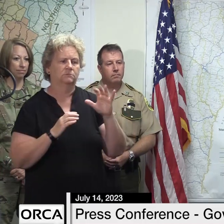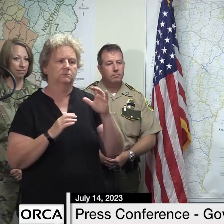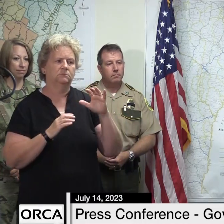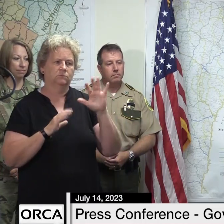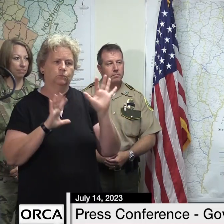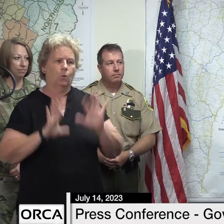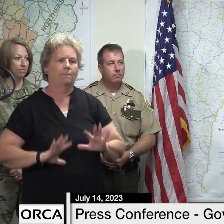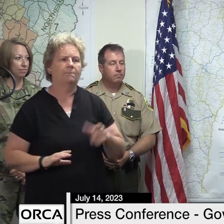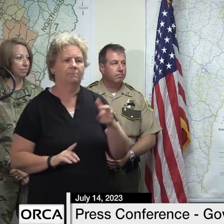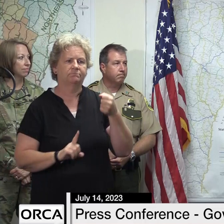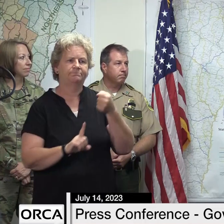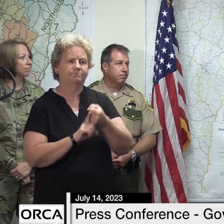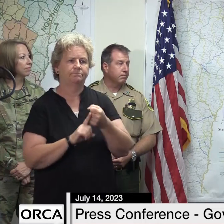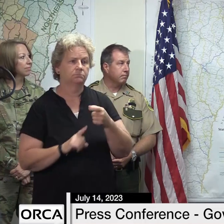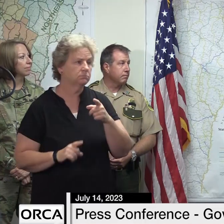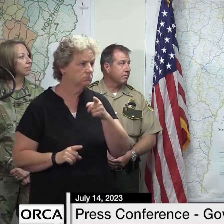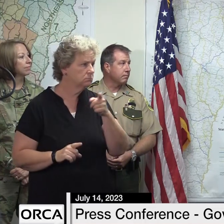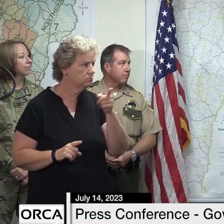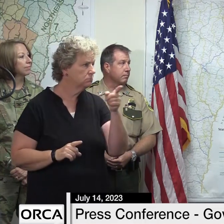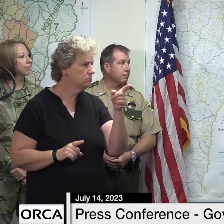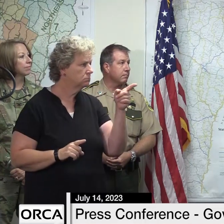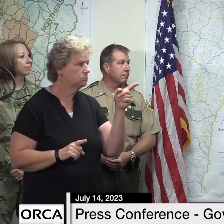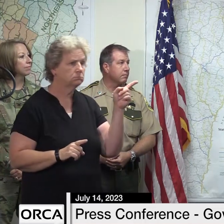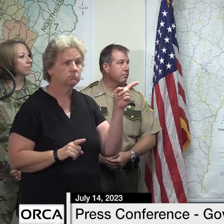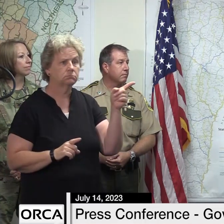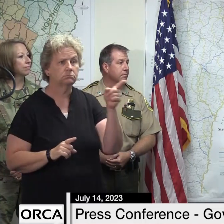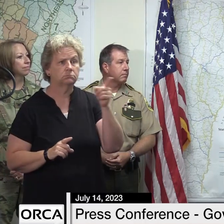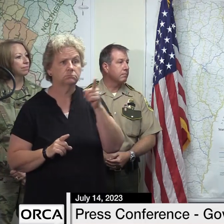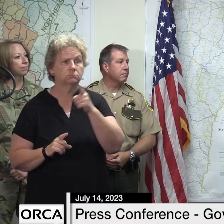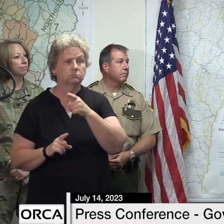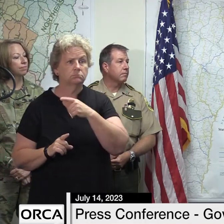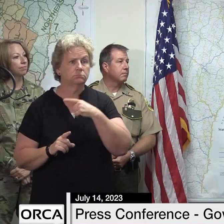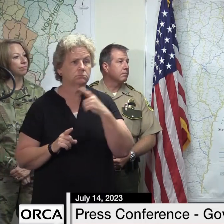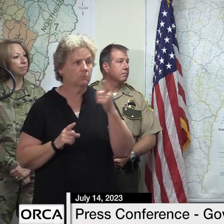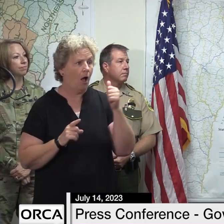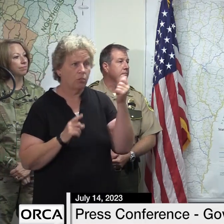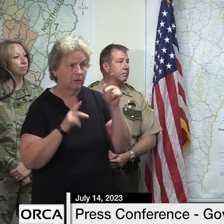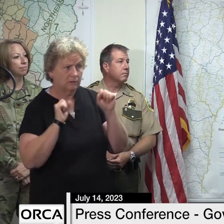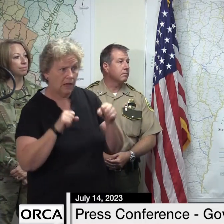Is there anybody here who might be able to speak to that?